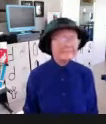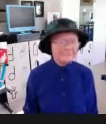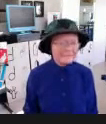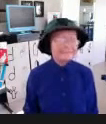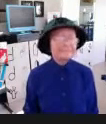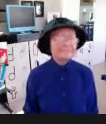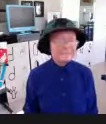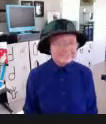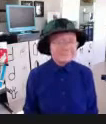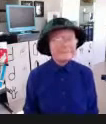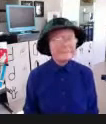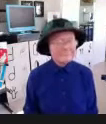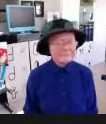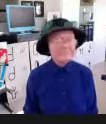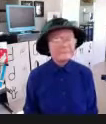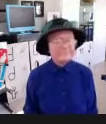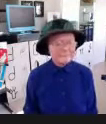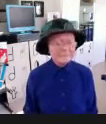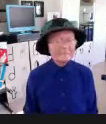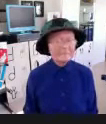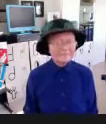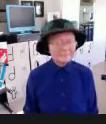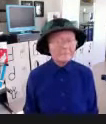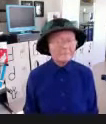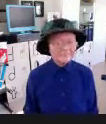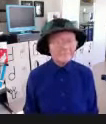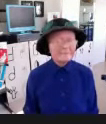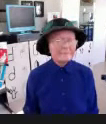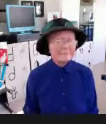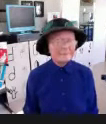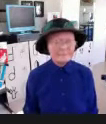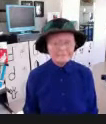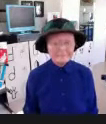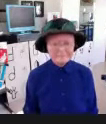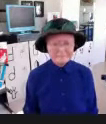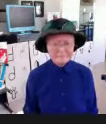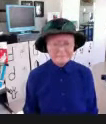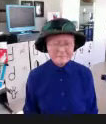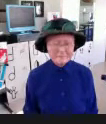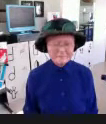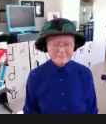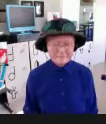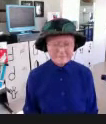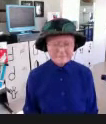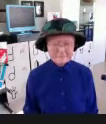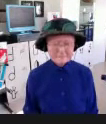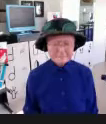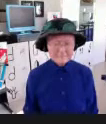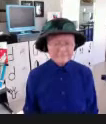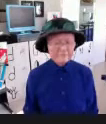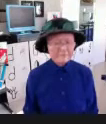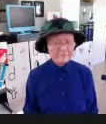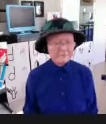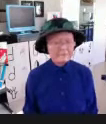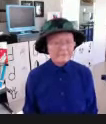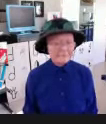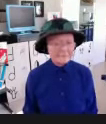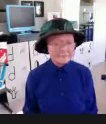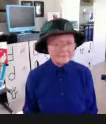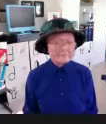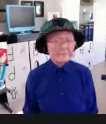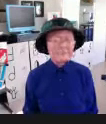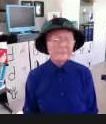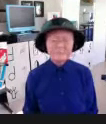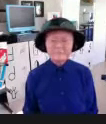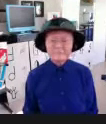and various other things. Okay, I should have started by saying that this project is funded by the National Science Foundation,